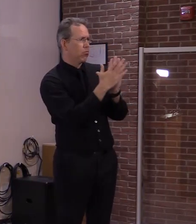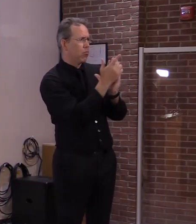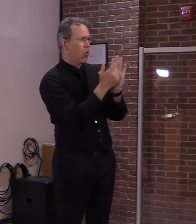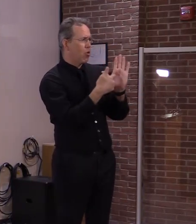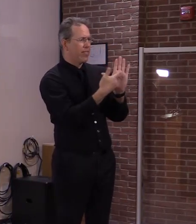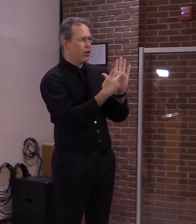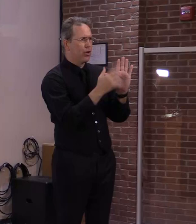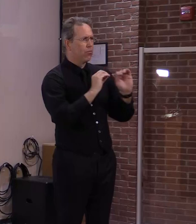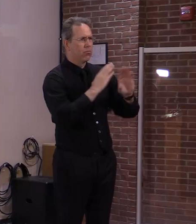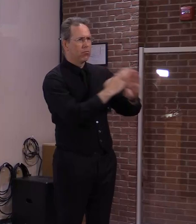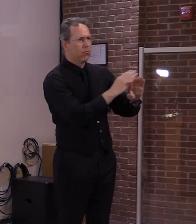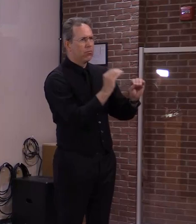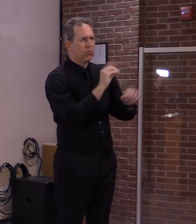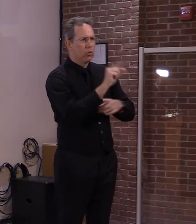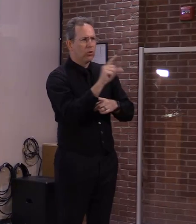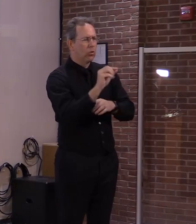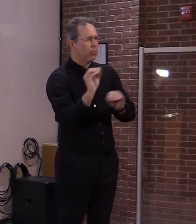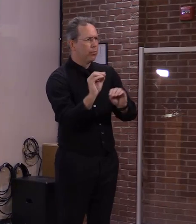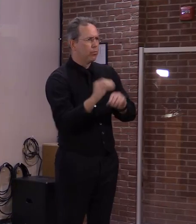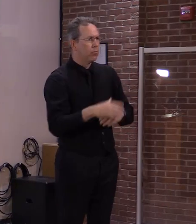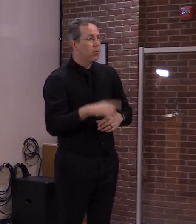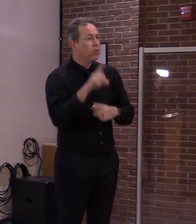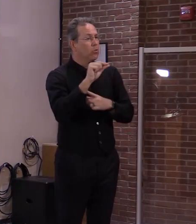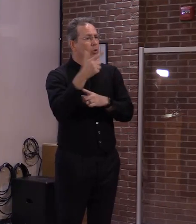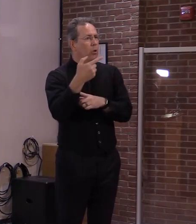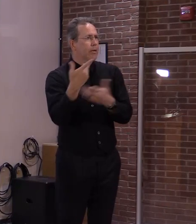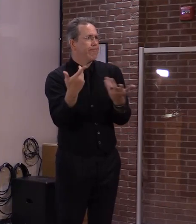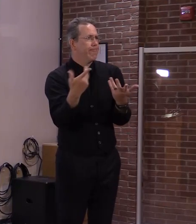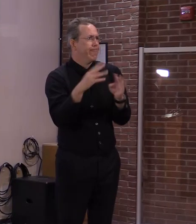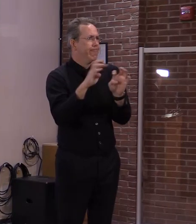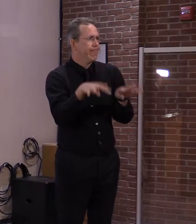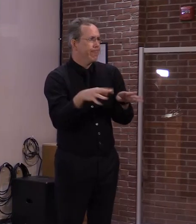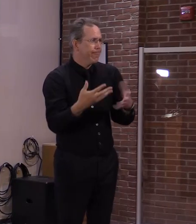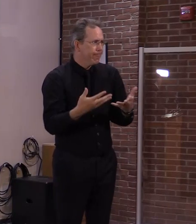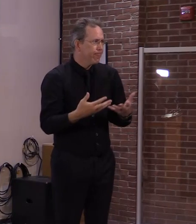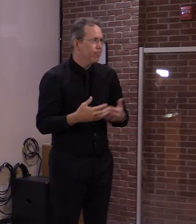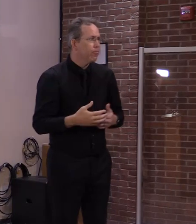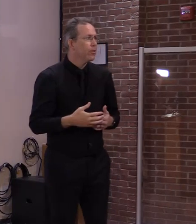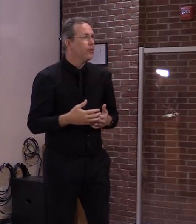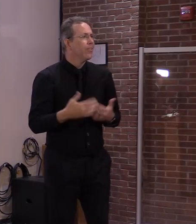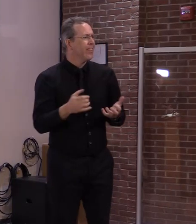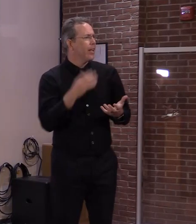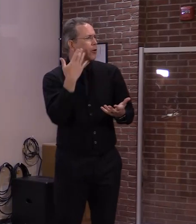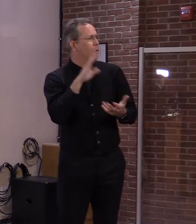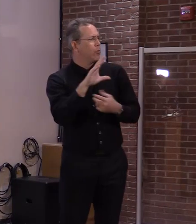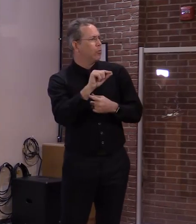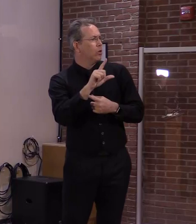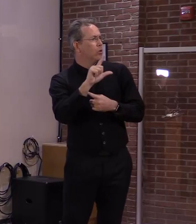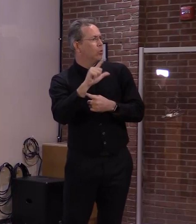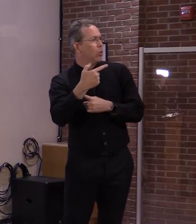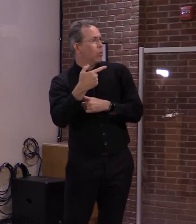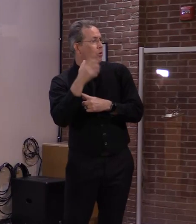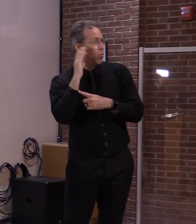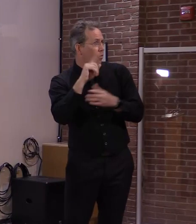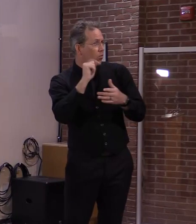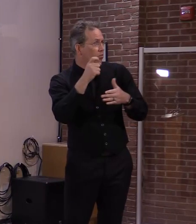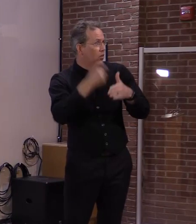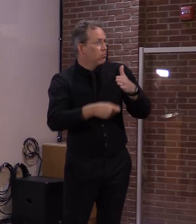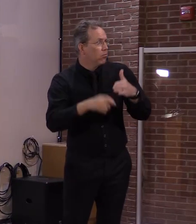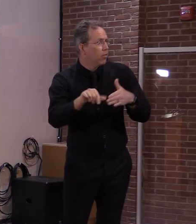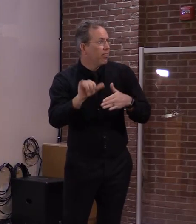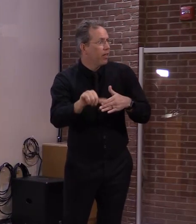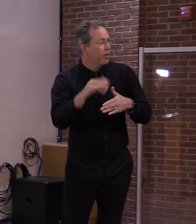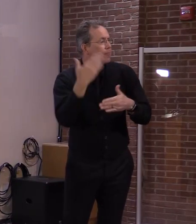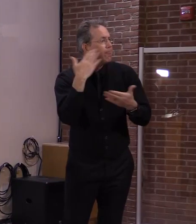whether this will be included in 2021. But I can clarify that with the